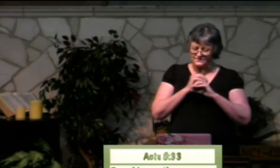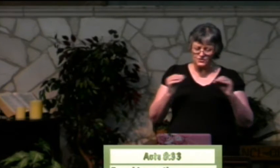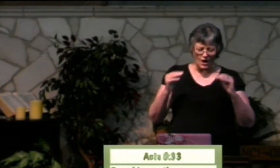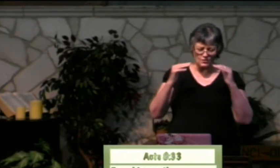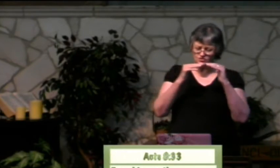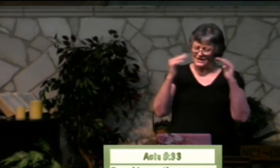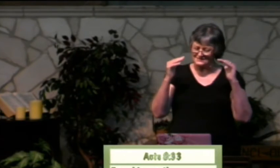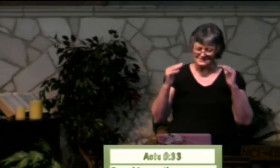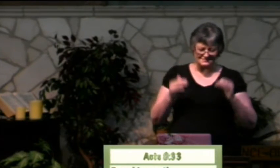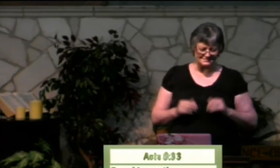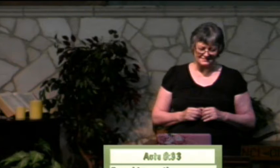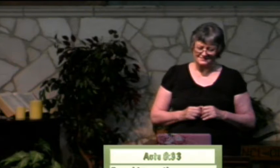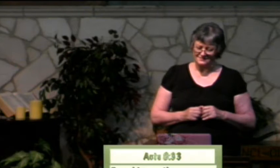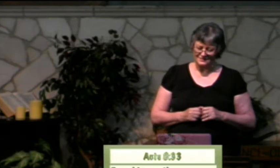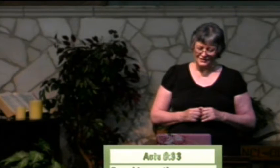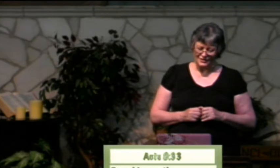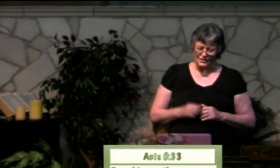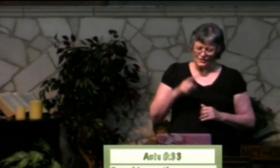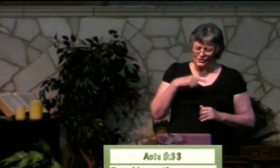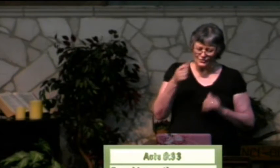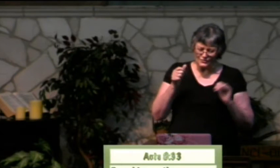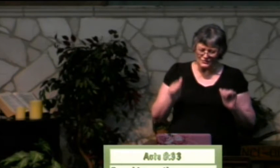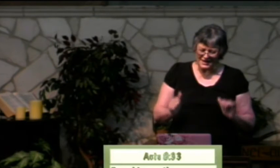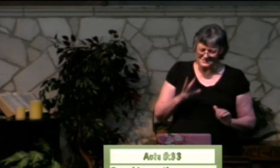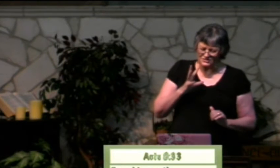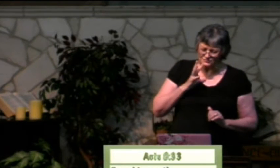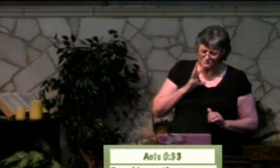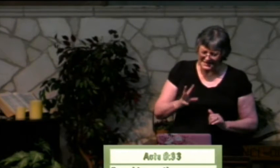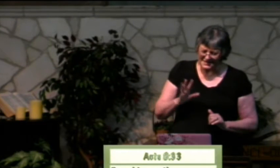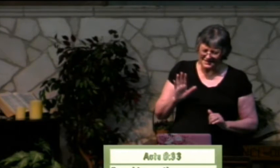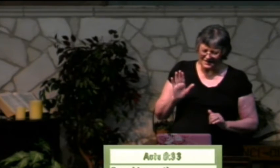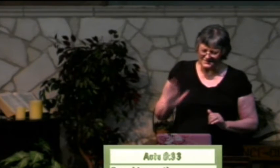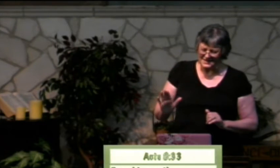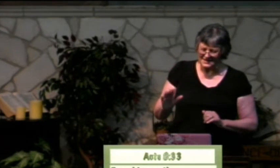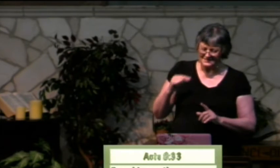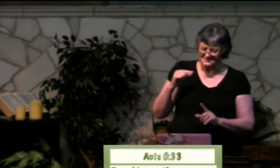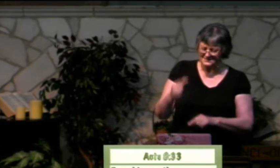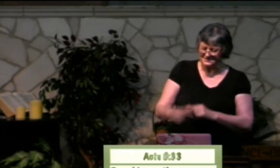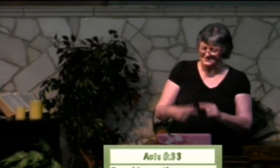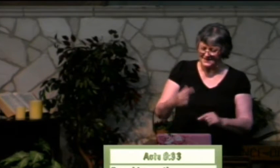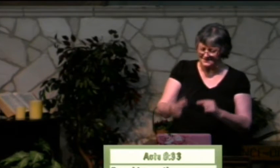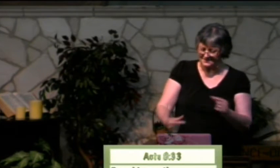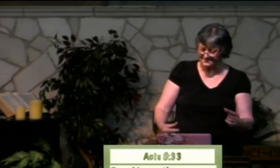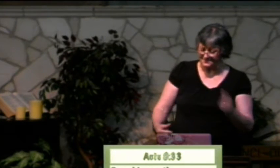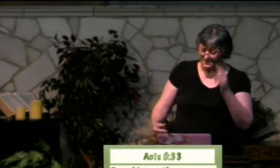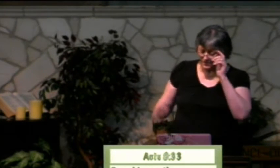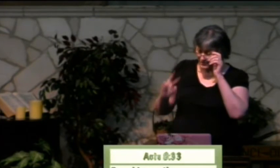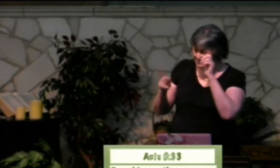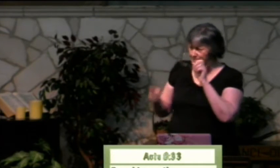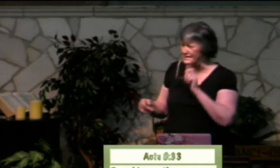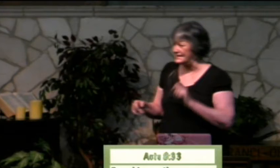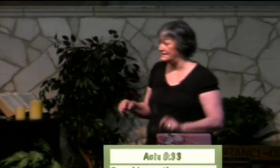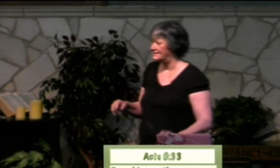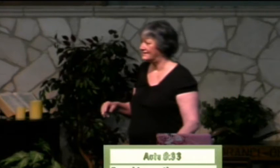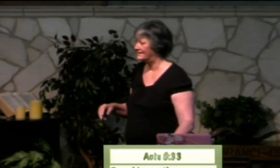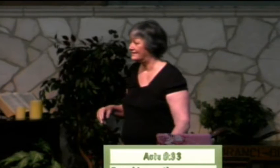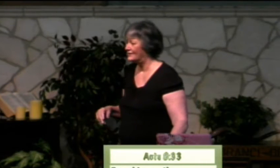no justice. Who can speak of his descendants? What does that mean?